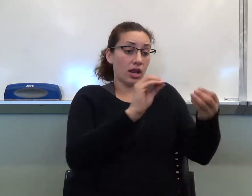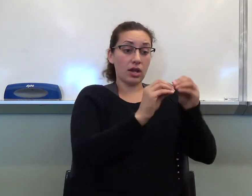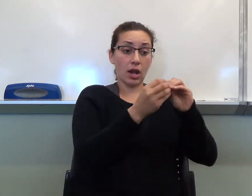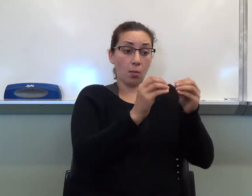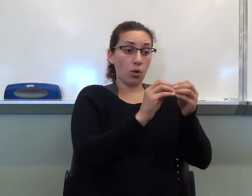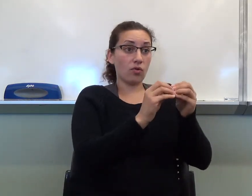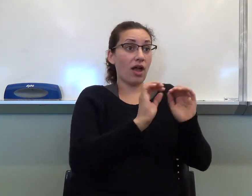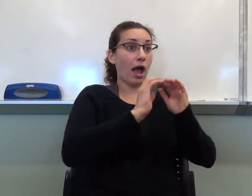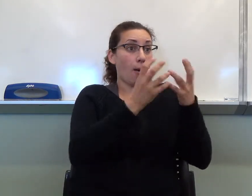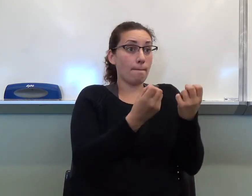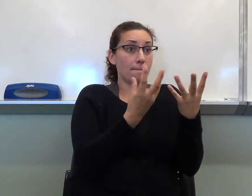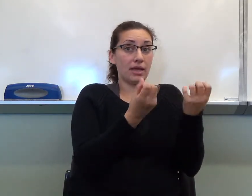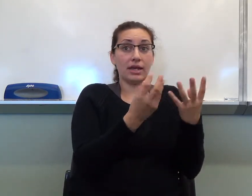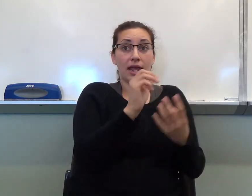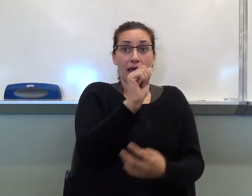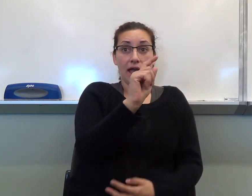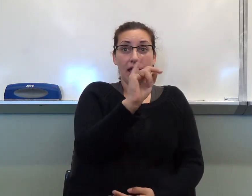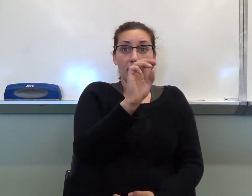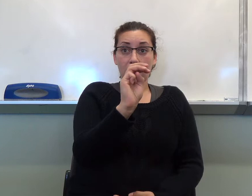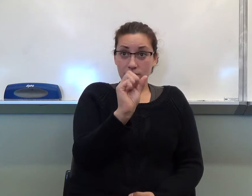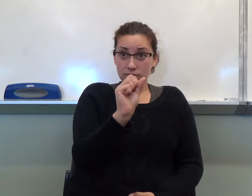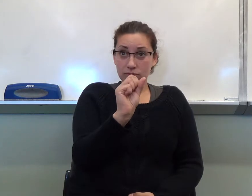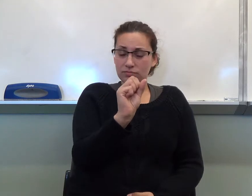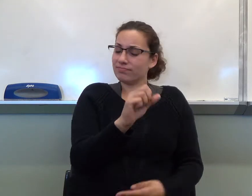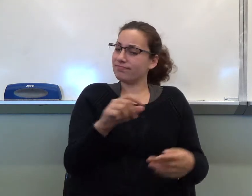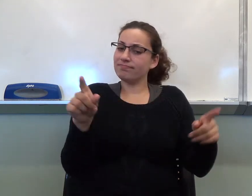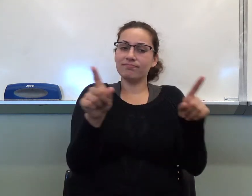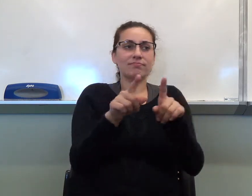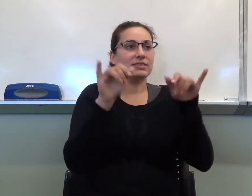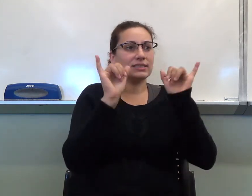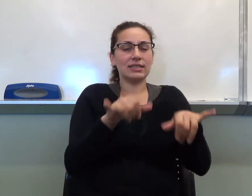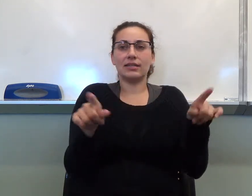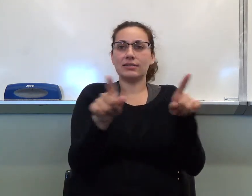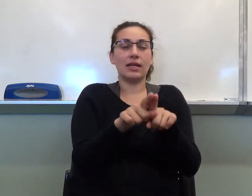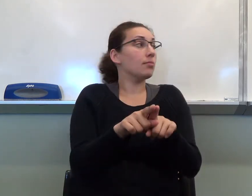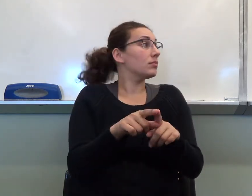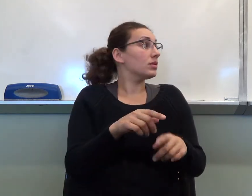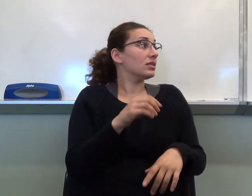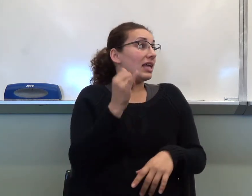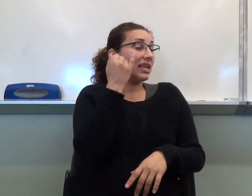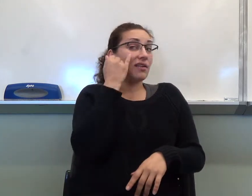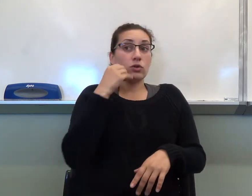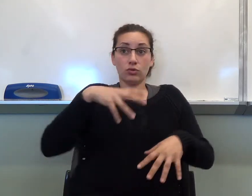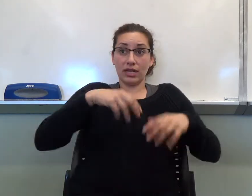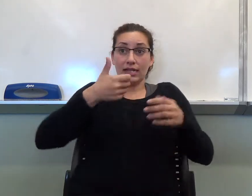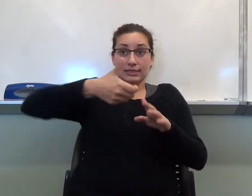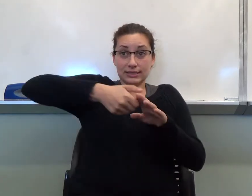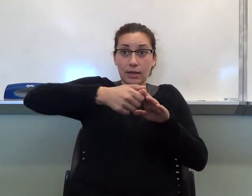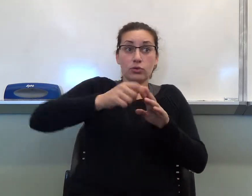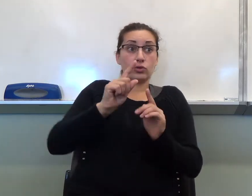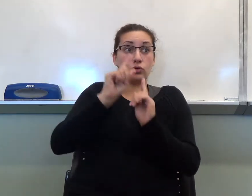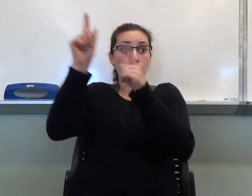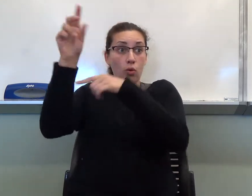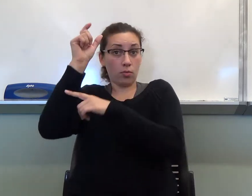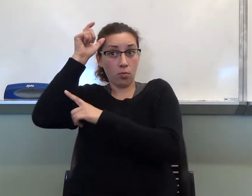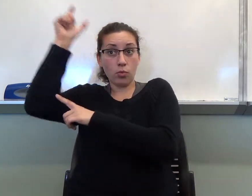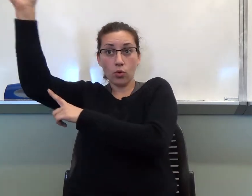took this thing up to the moon, the number of atoms wouldn't change. Okay? So it has some quality that doesn't change as you move it around the